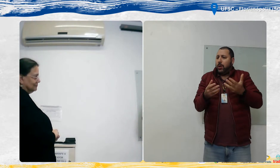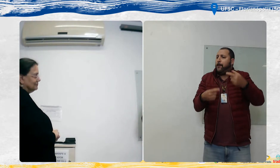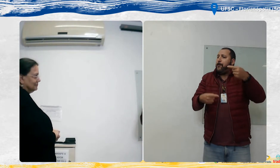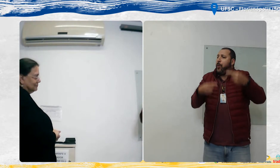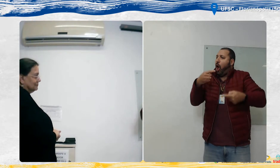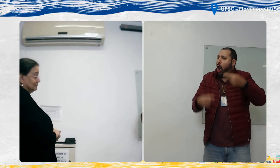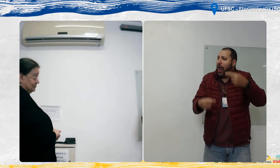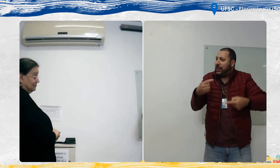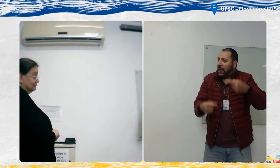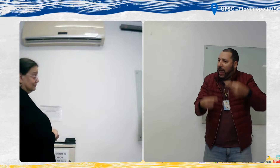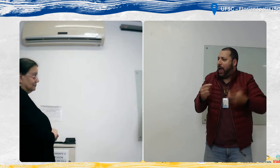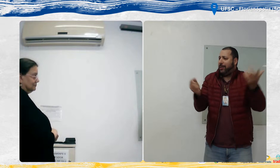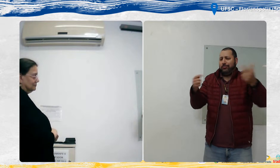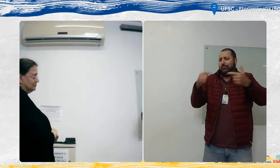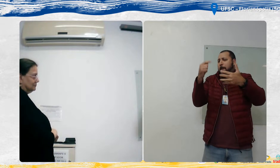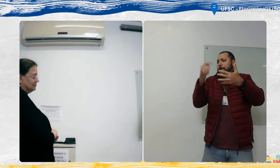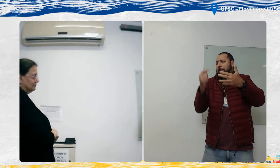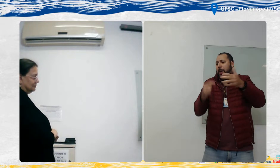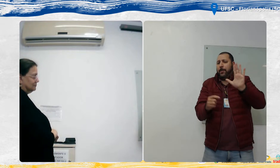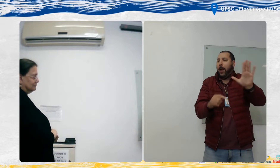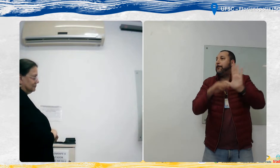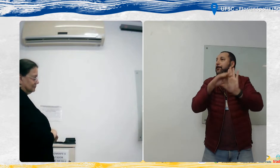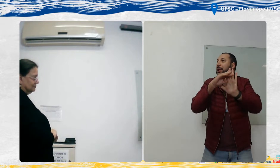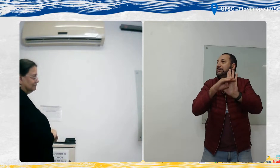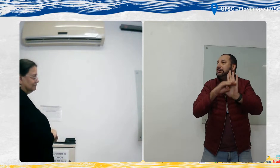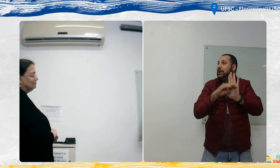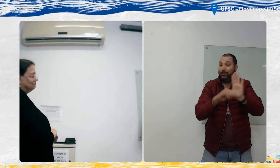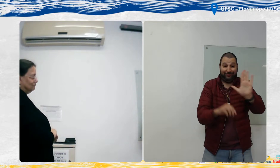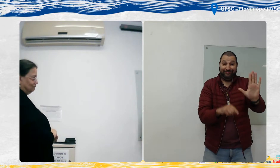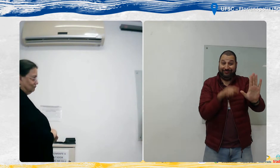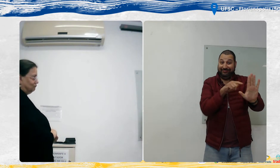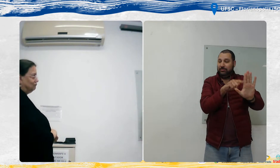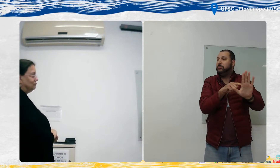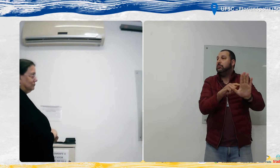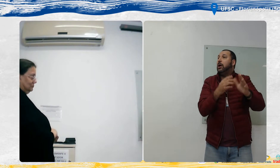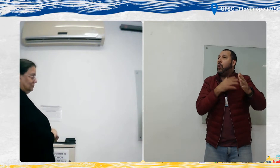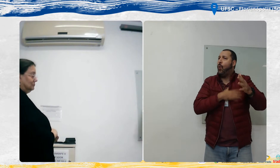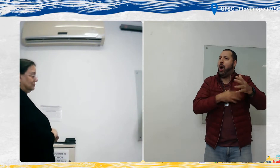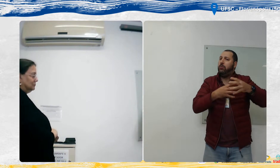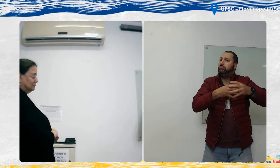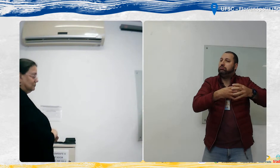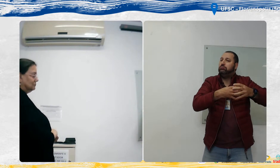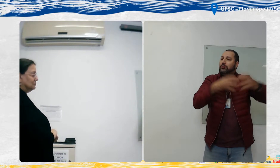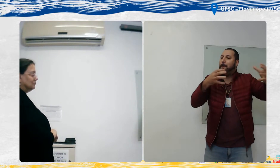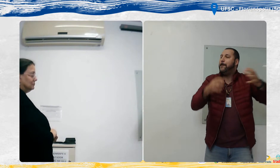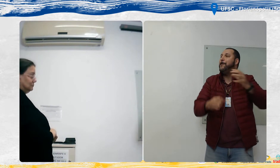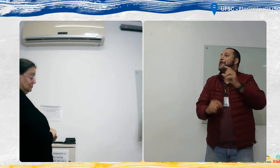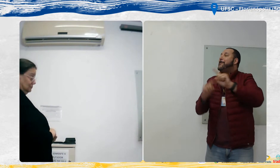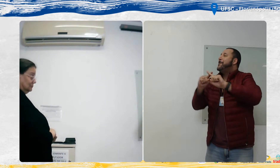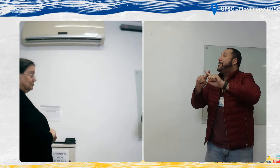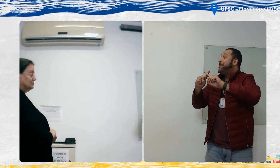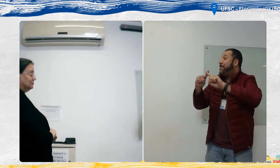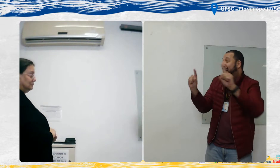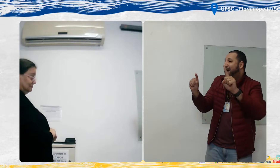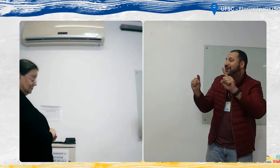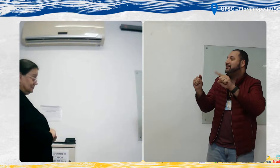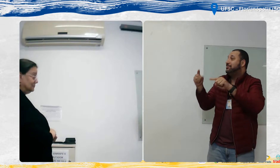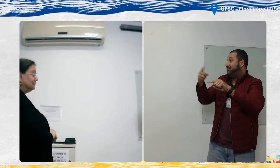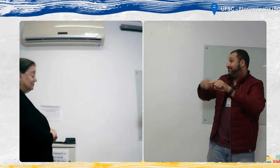that deaf people have this inside of themselves, there's something built within, you know, how to express